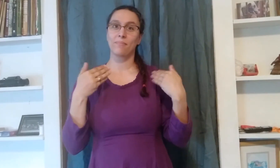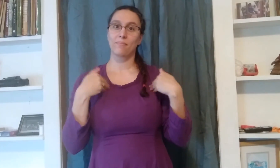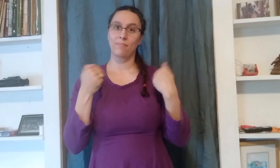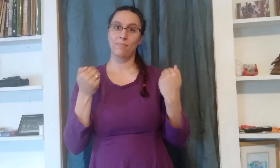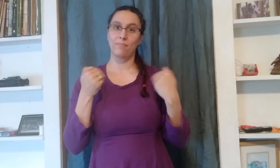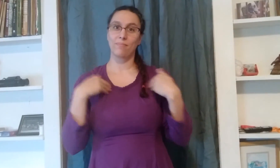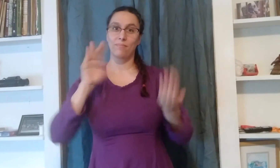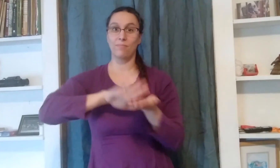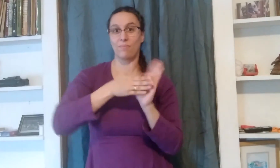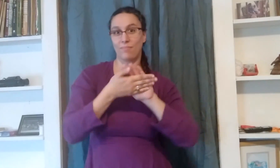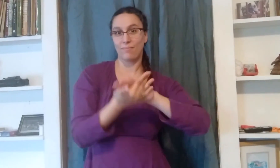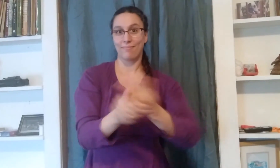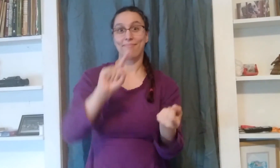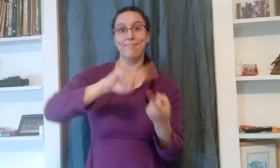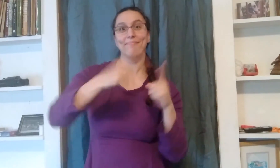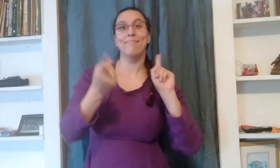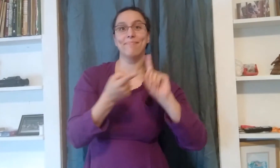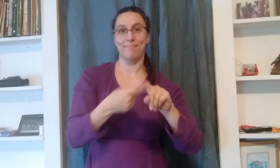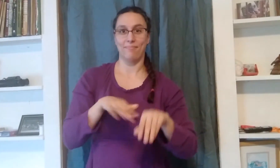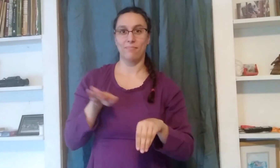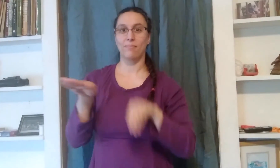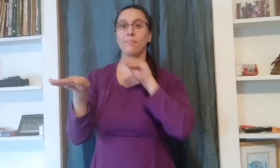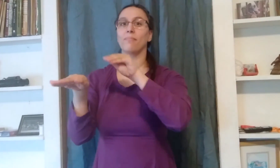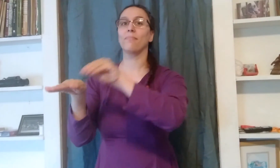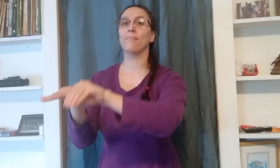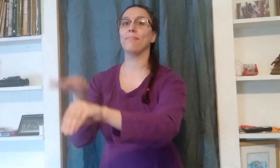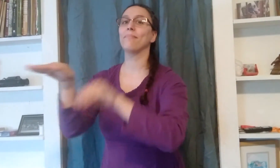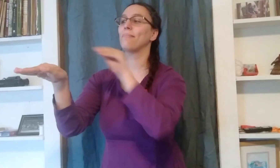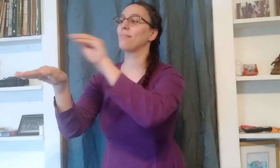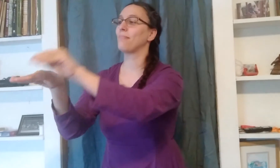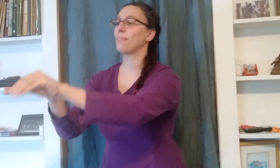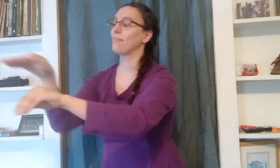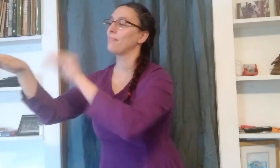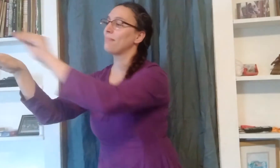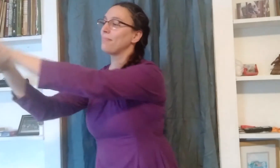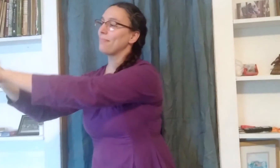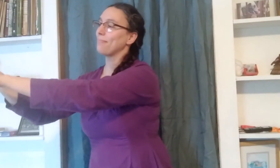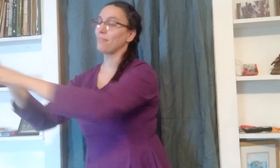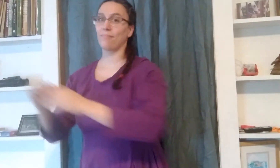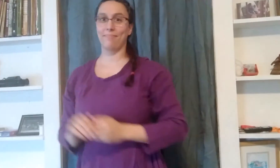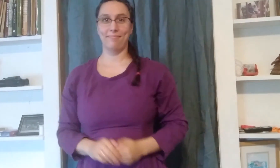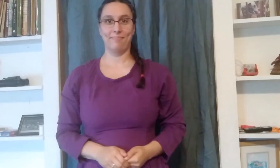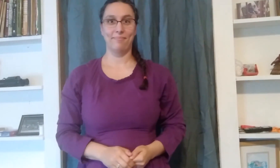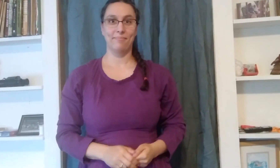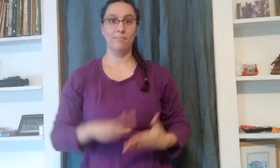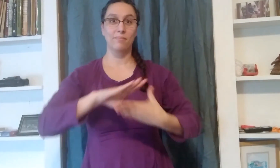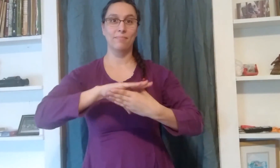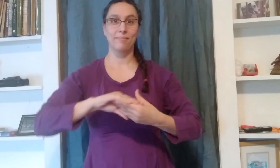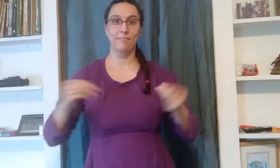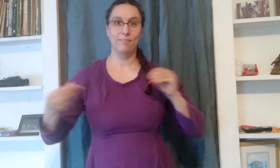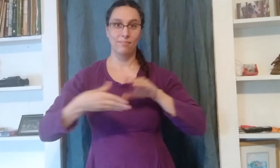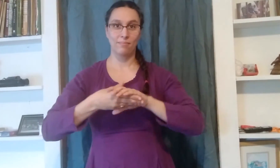into the forest together. The moral of the story